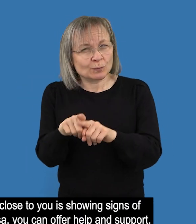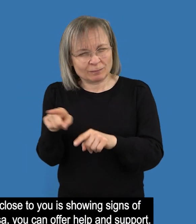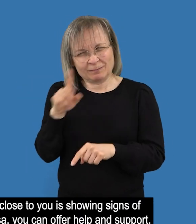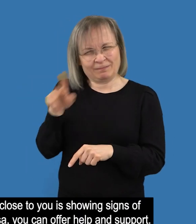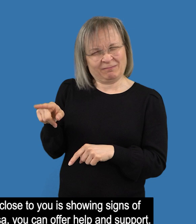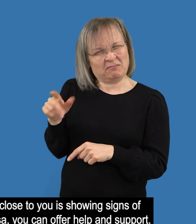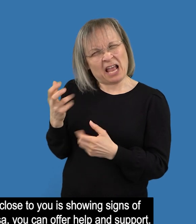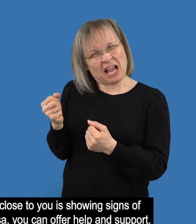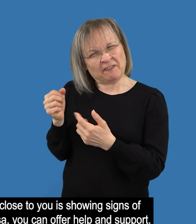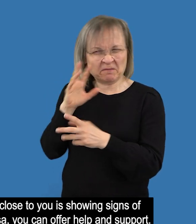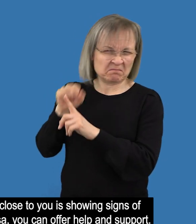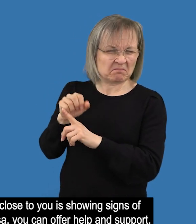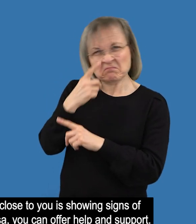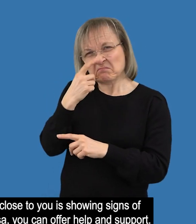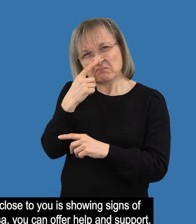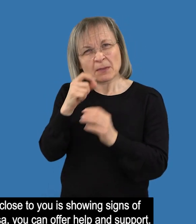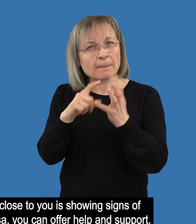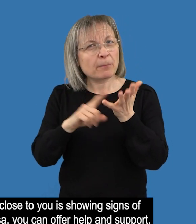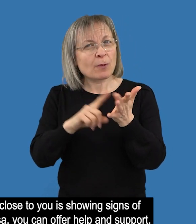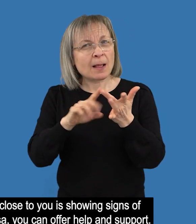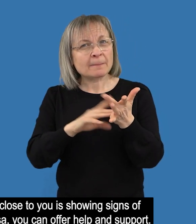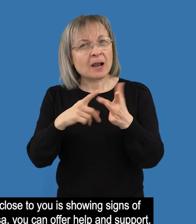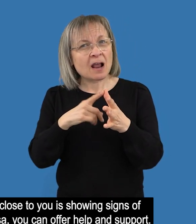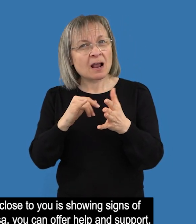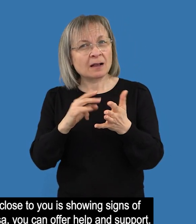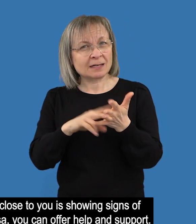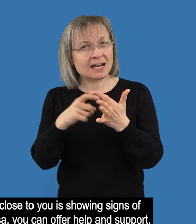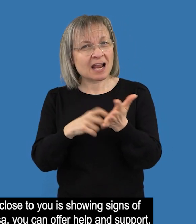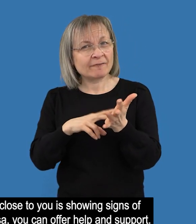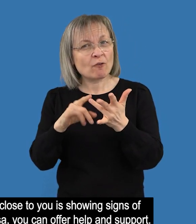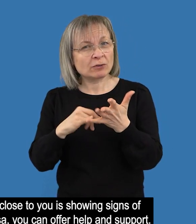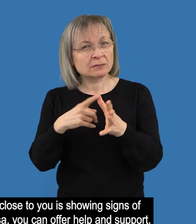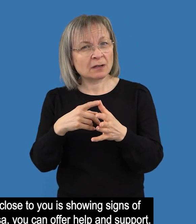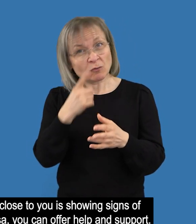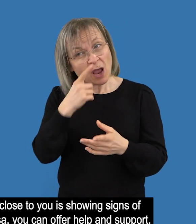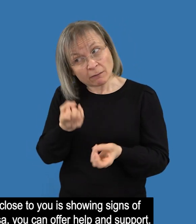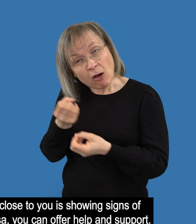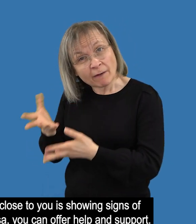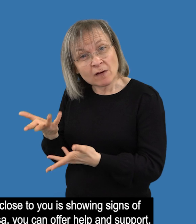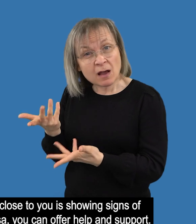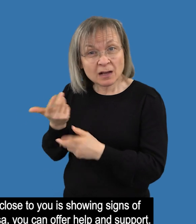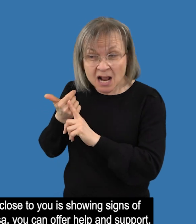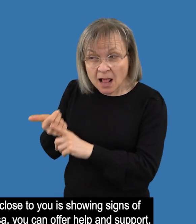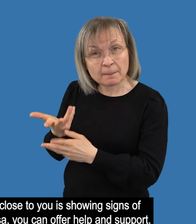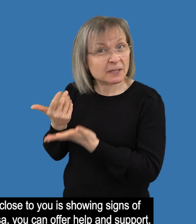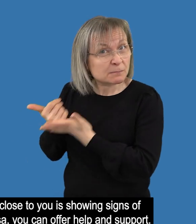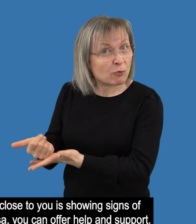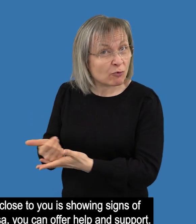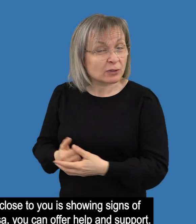If someone close to you is showing signs of bulimia nervosa, you can offer help and support.